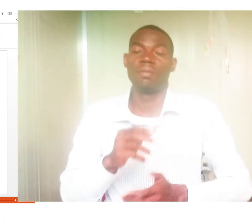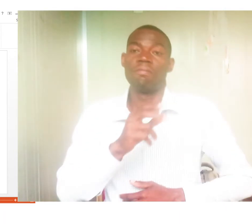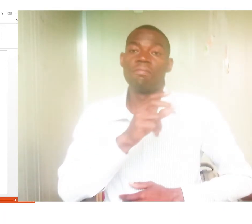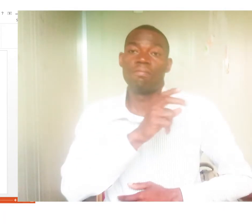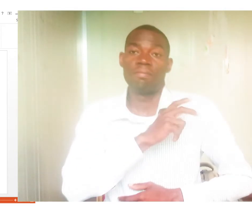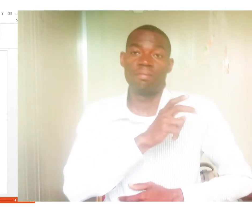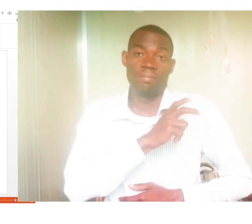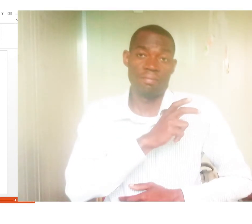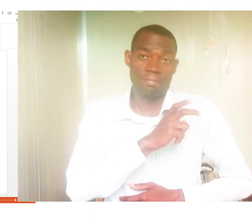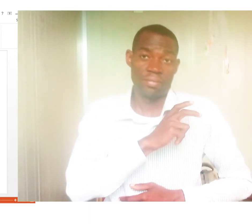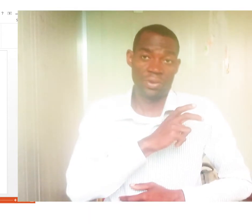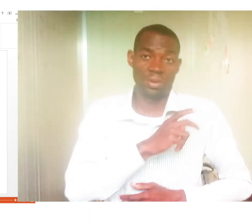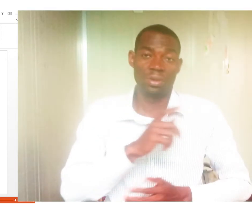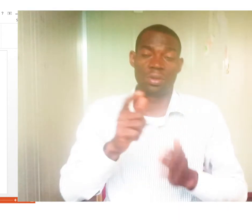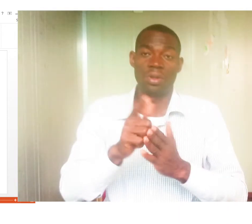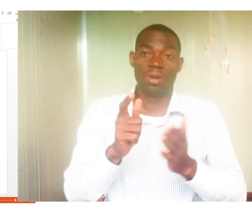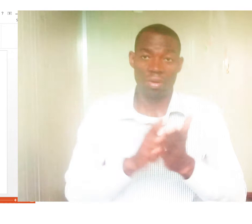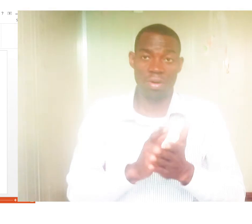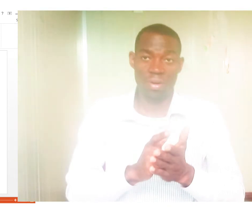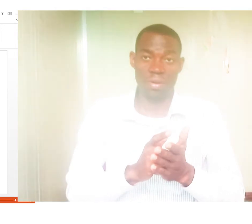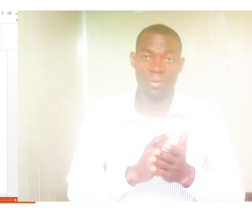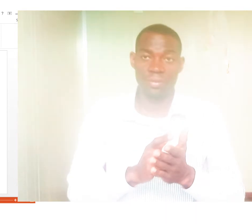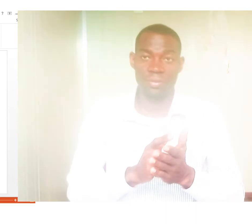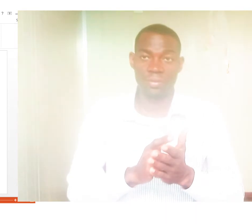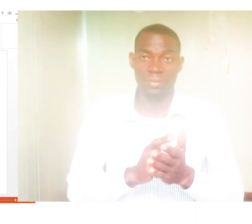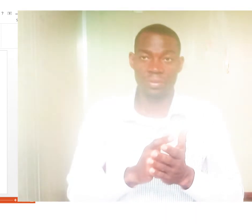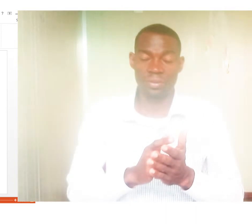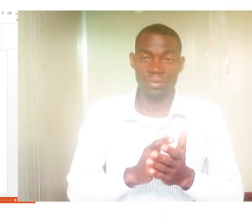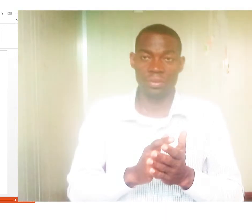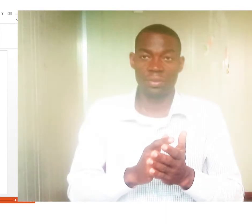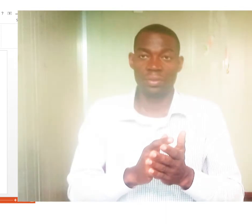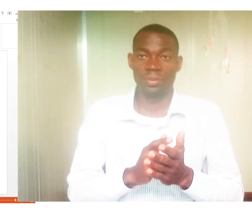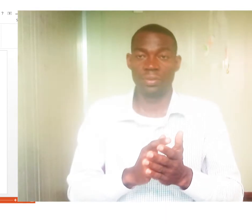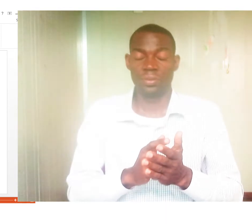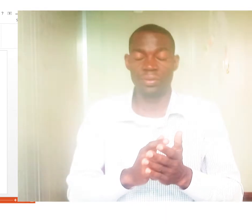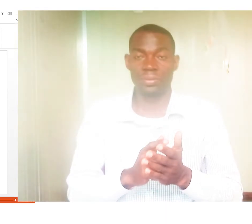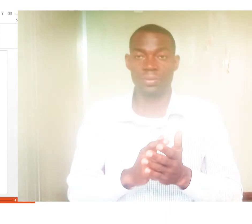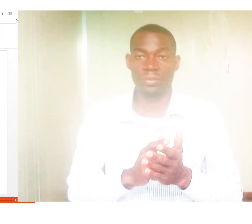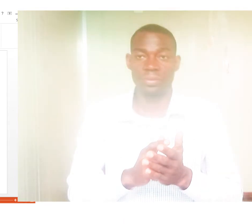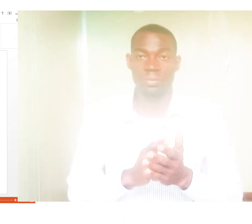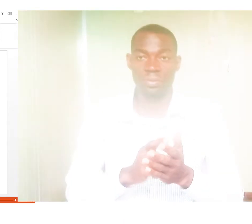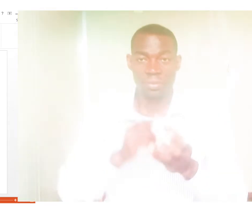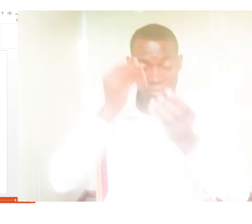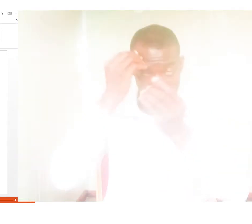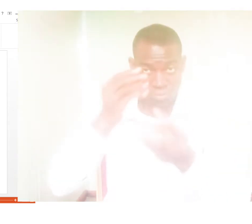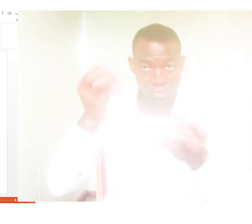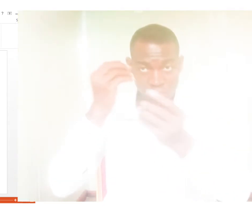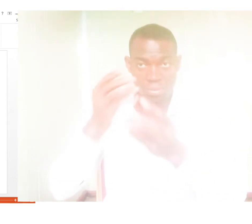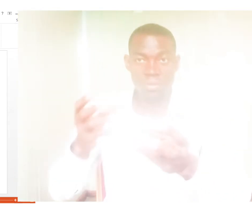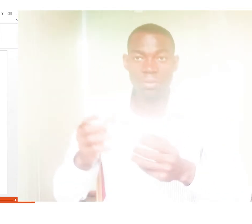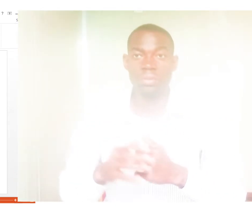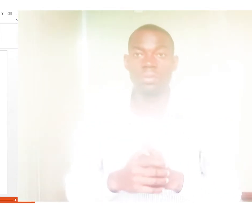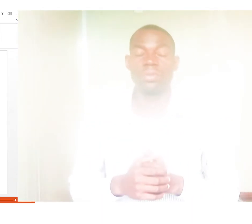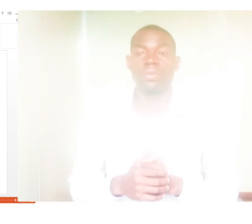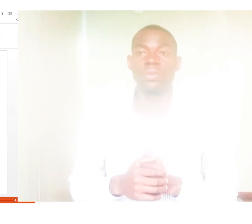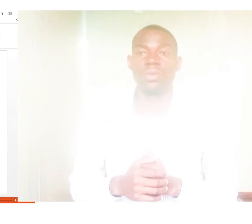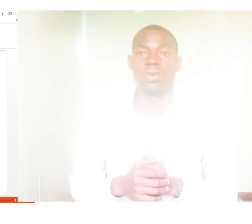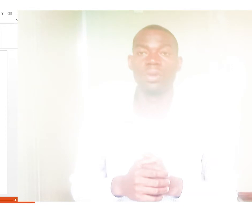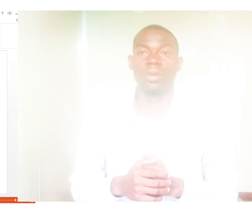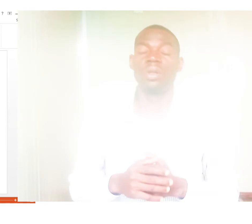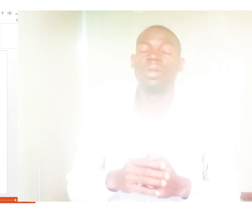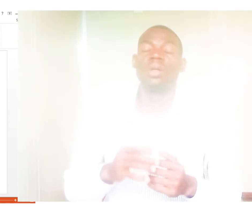In Malawi, information dissemination is biased as it is only available to hearing people.